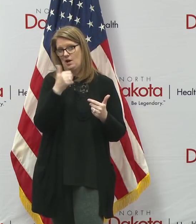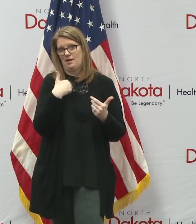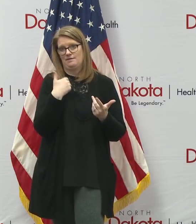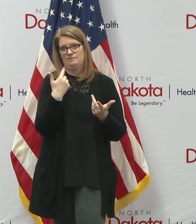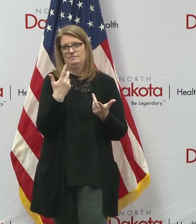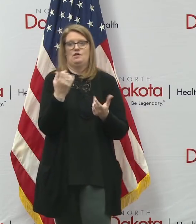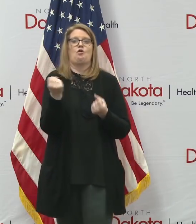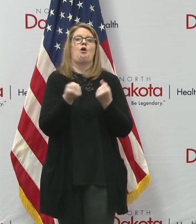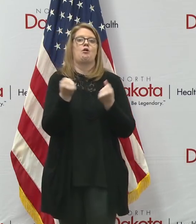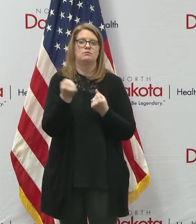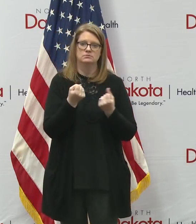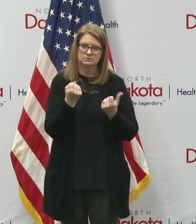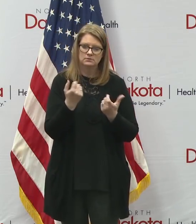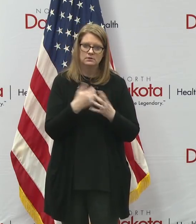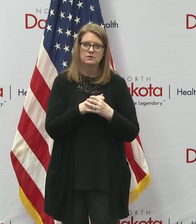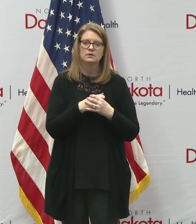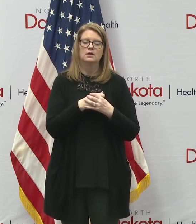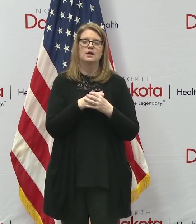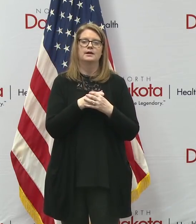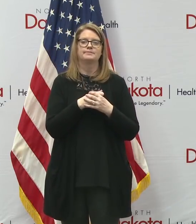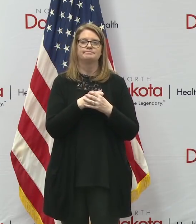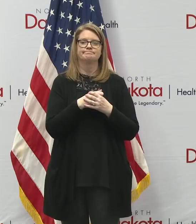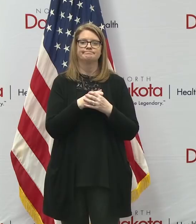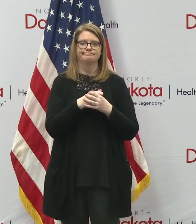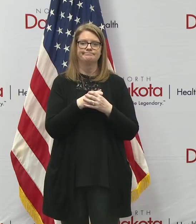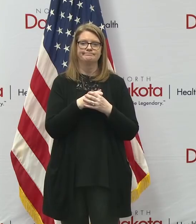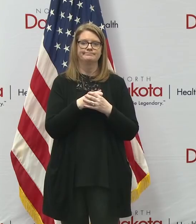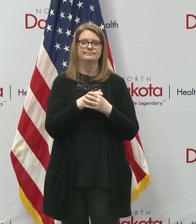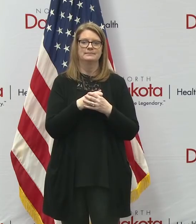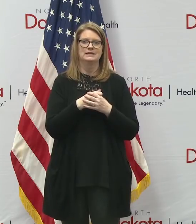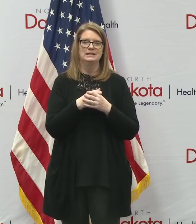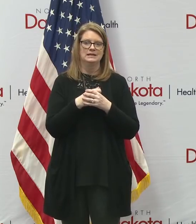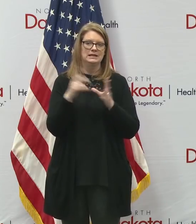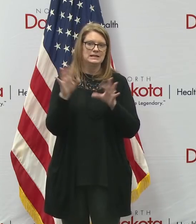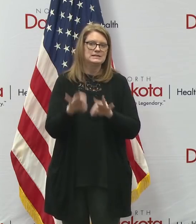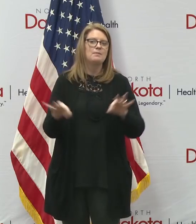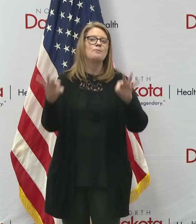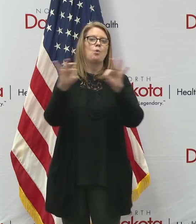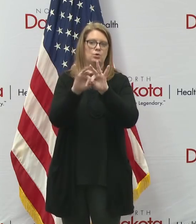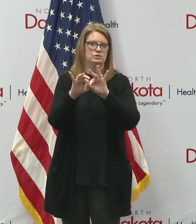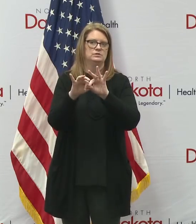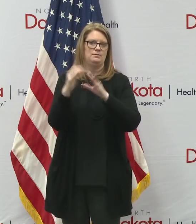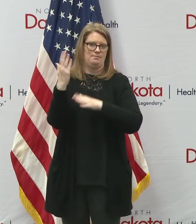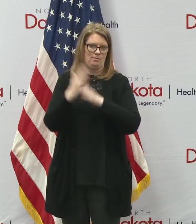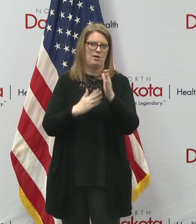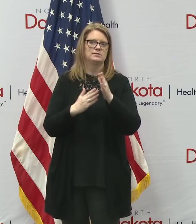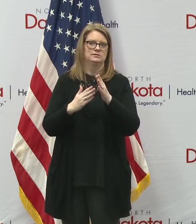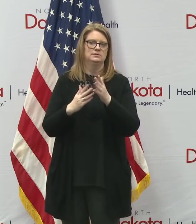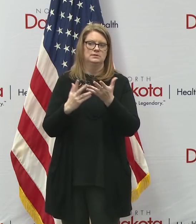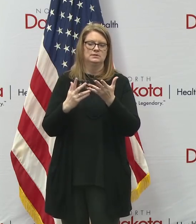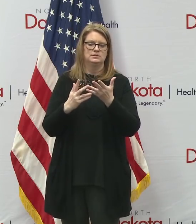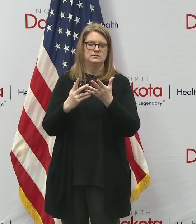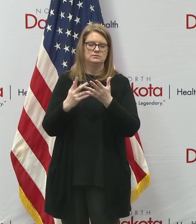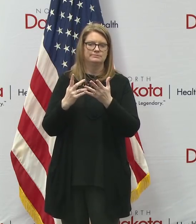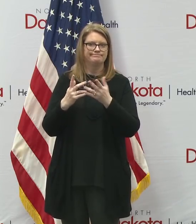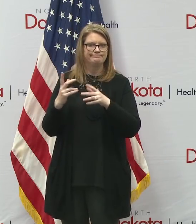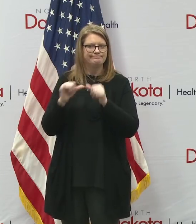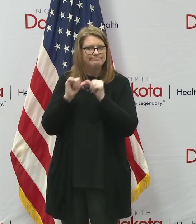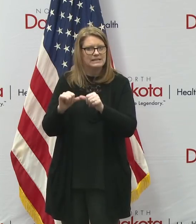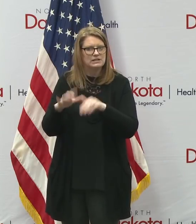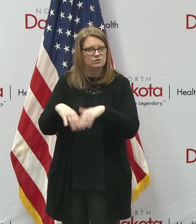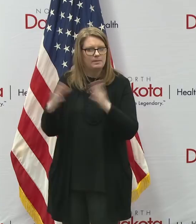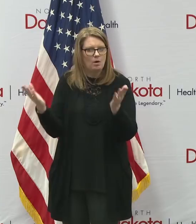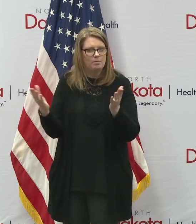right now. And so that's an important, what we'd say, critical infrastructure for that portion of the population. We know that